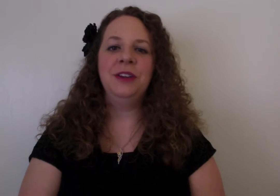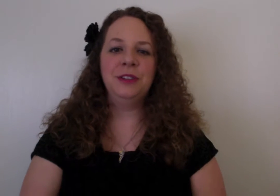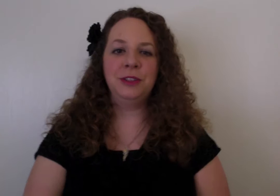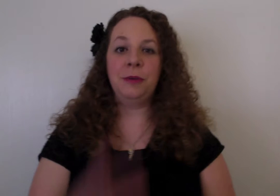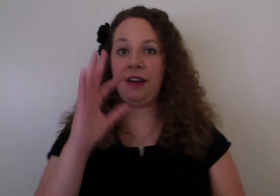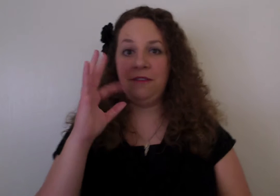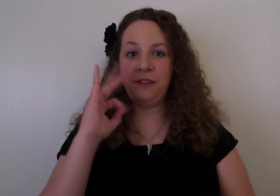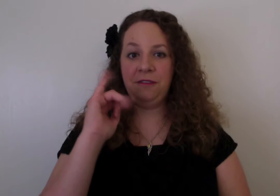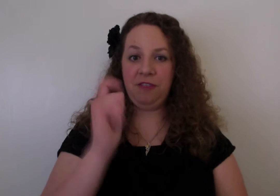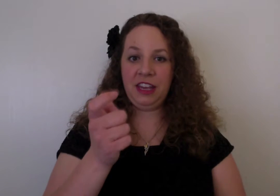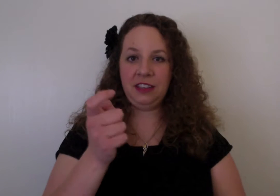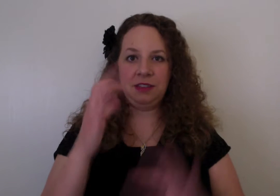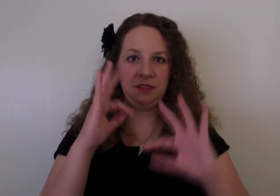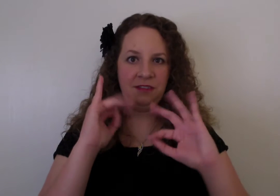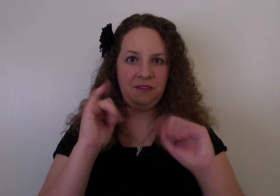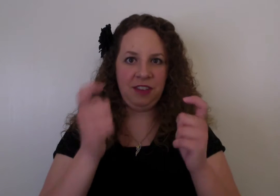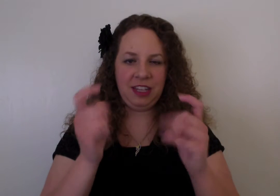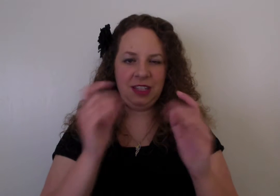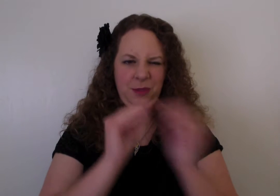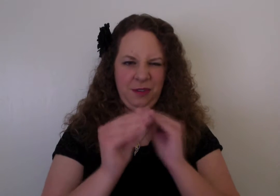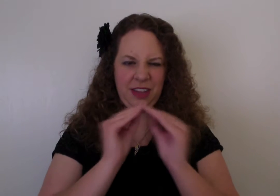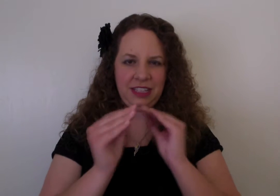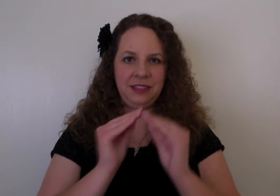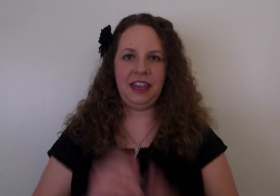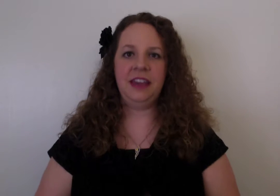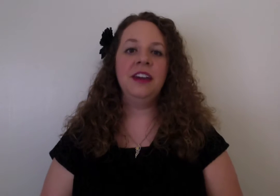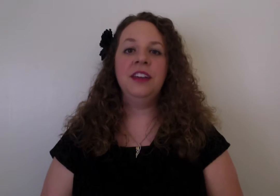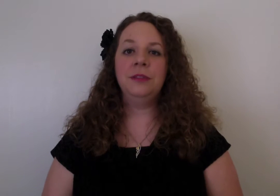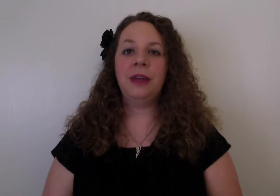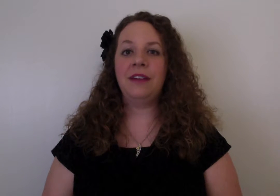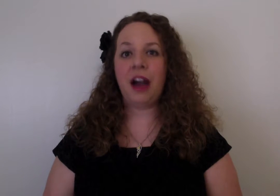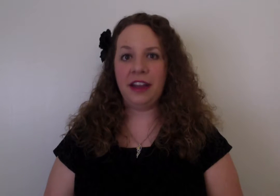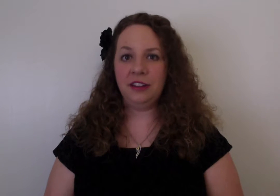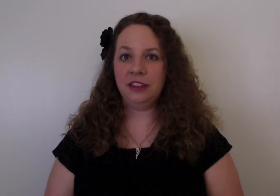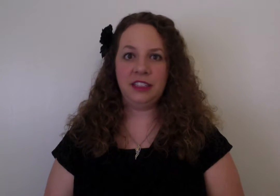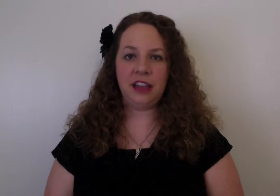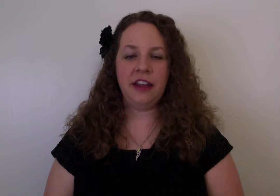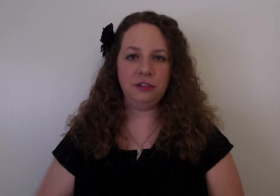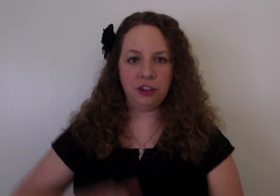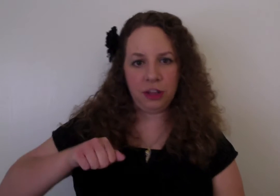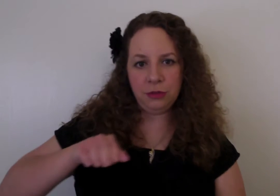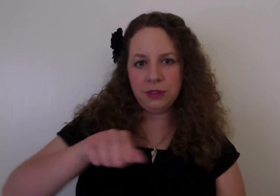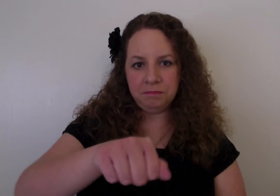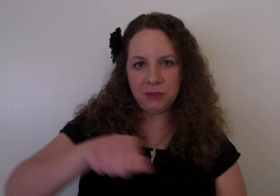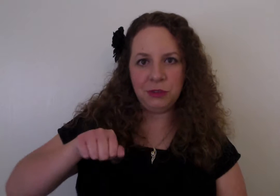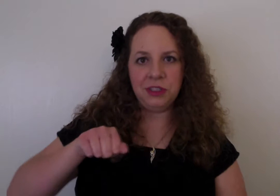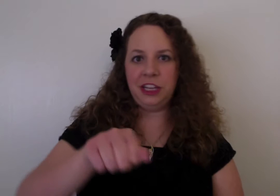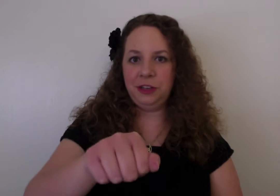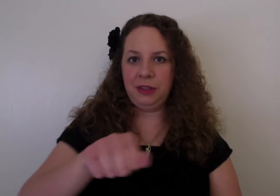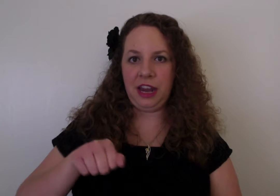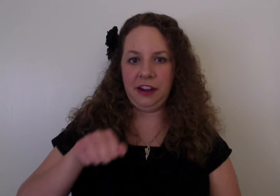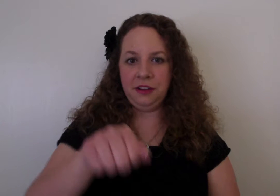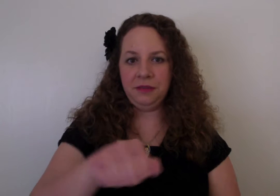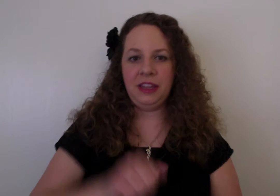So we have fix, fix, or fix. Then we have iron, like to iron your clothes. So just like you're doing an iron. Okay.